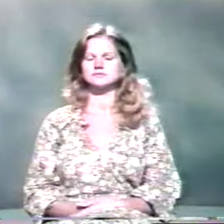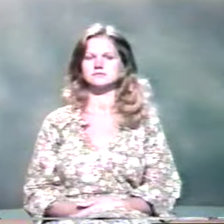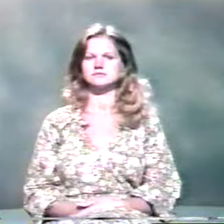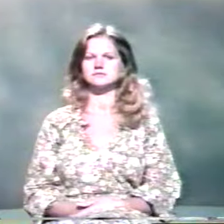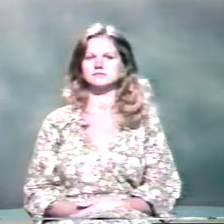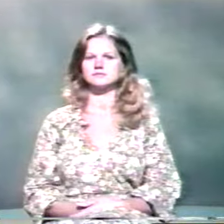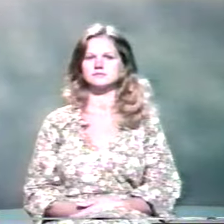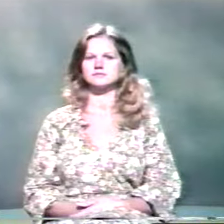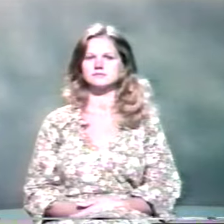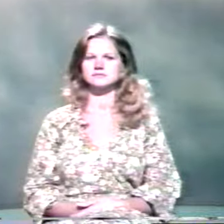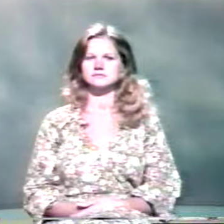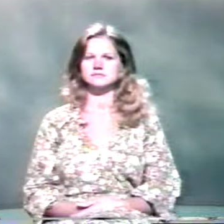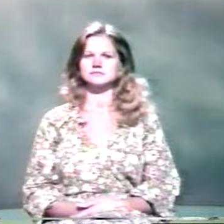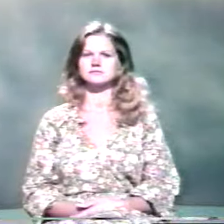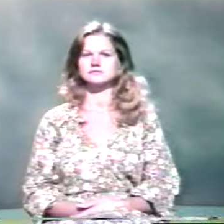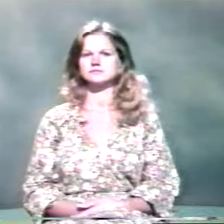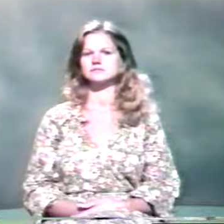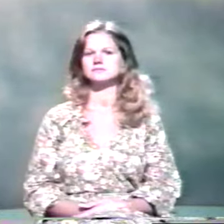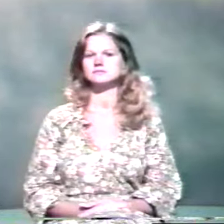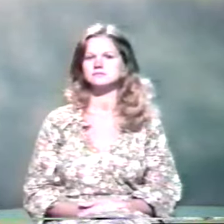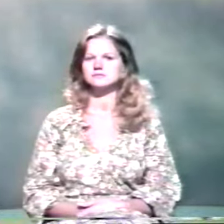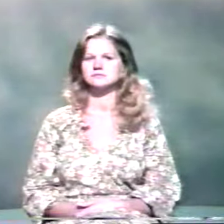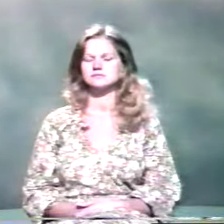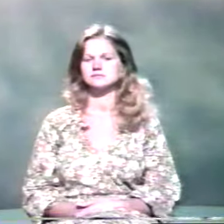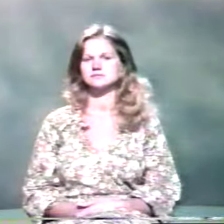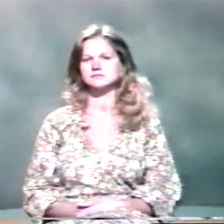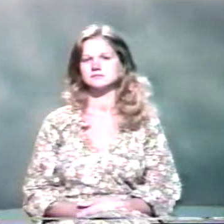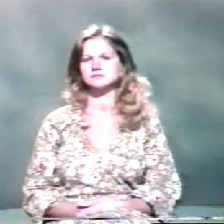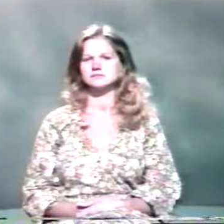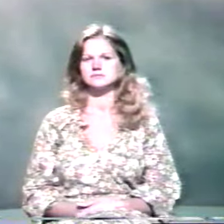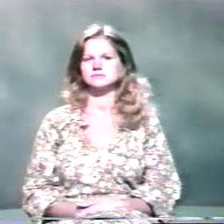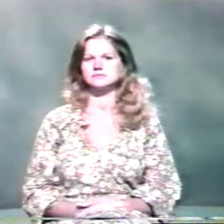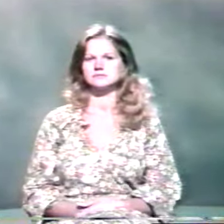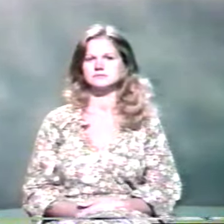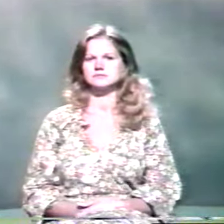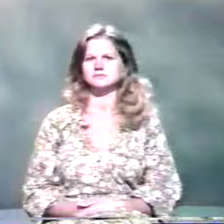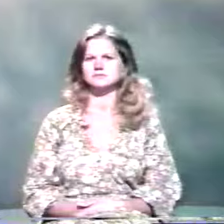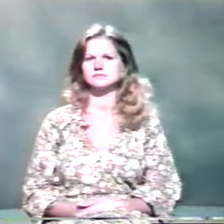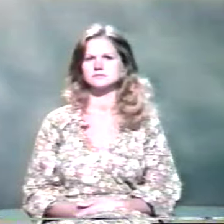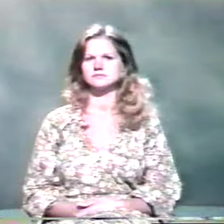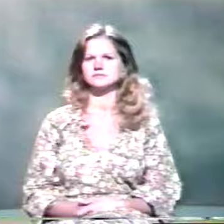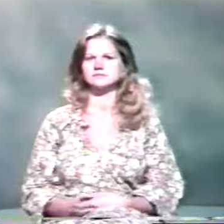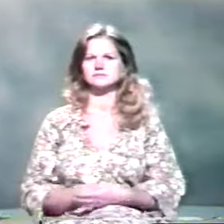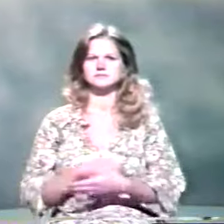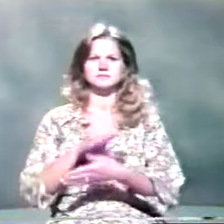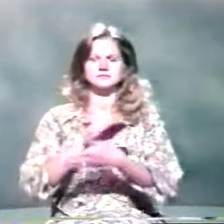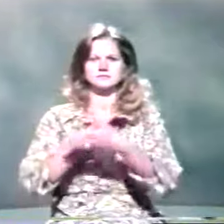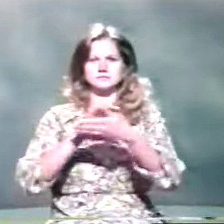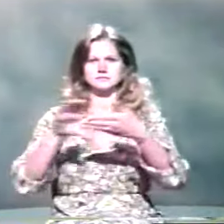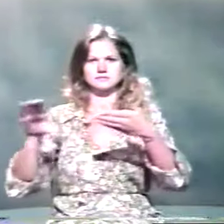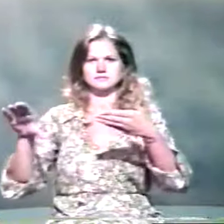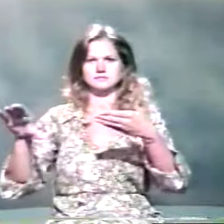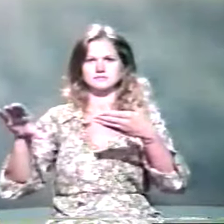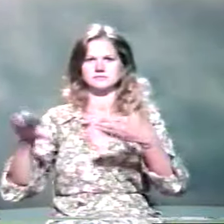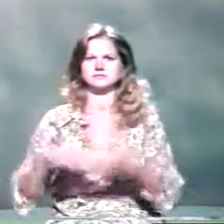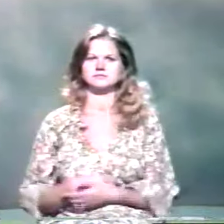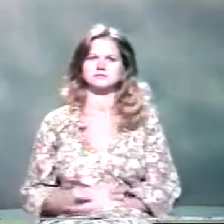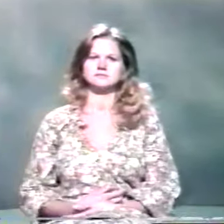In Lesson 2, you saw a C hand shape used to describe a headline going across a page. In the